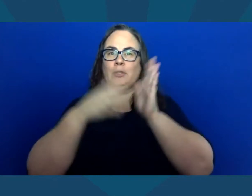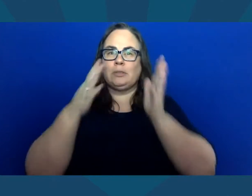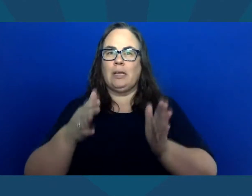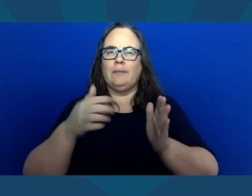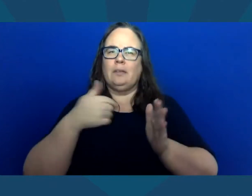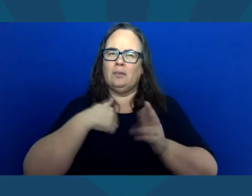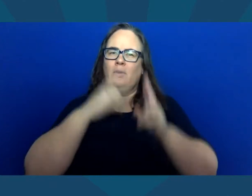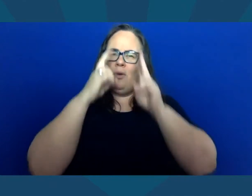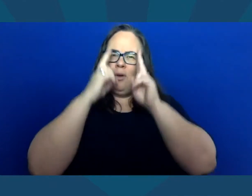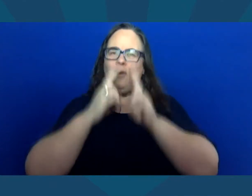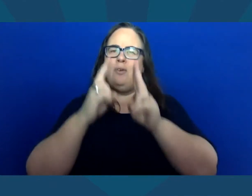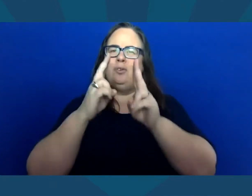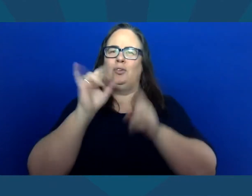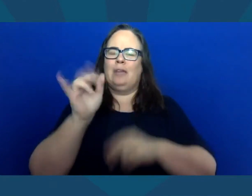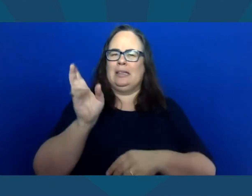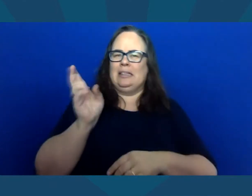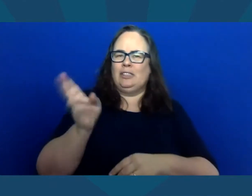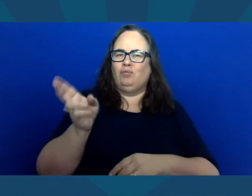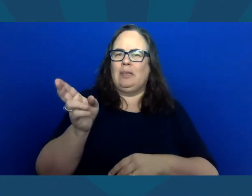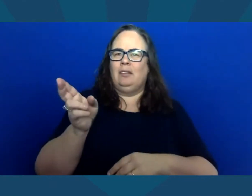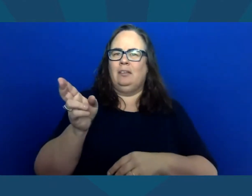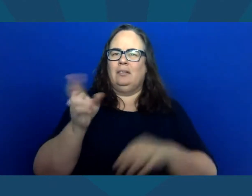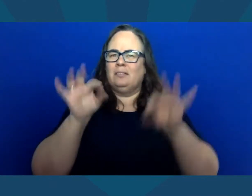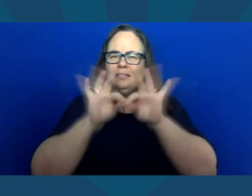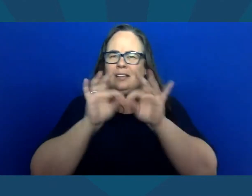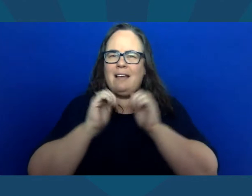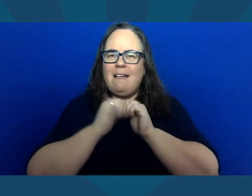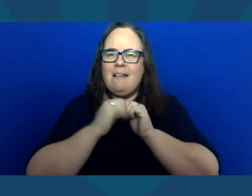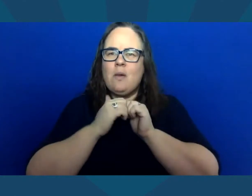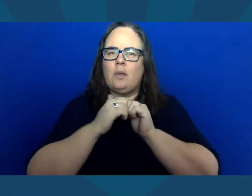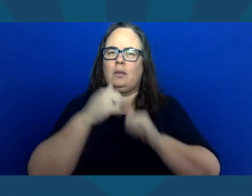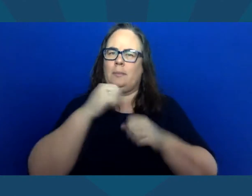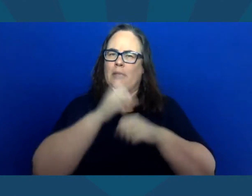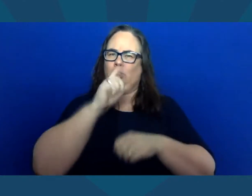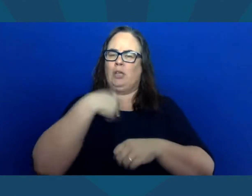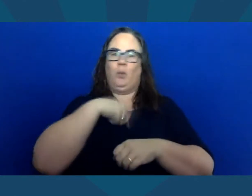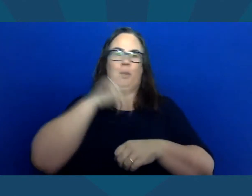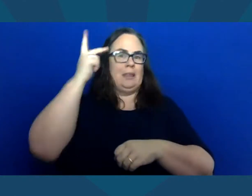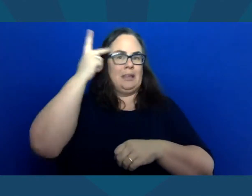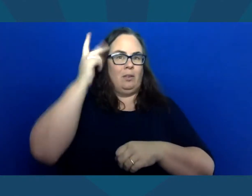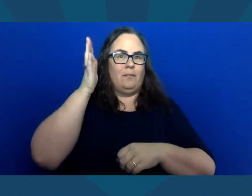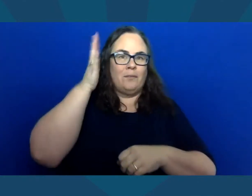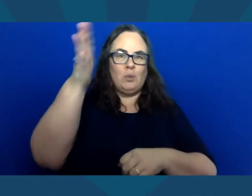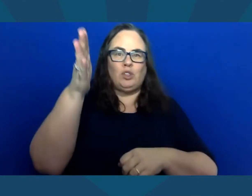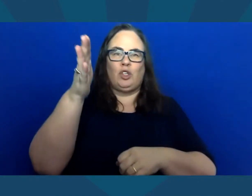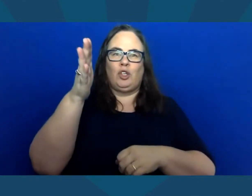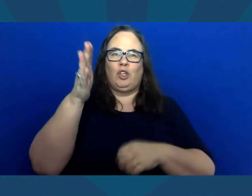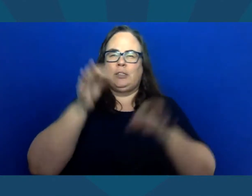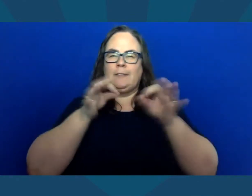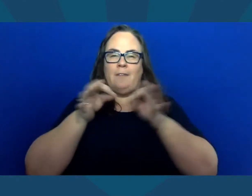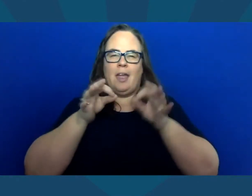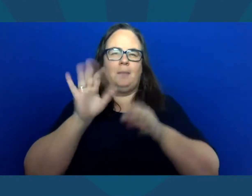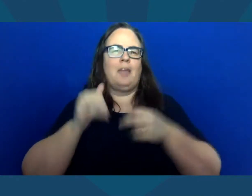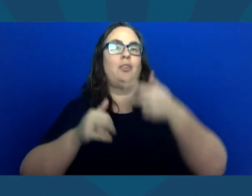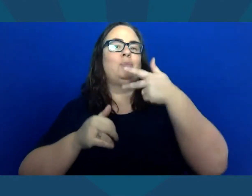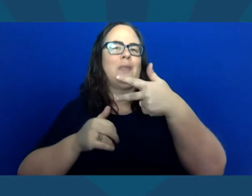As your representative, I will honor that history by making sure our political future is defined by the 3